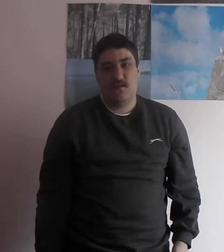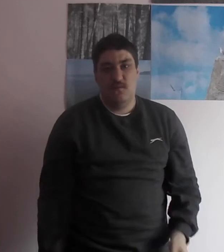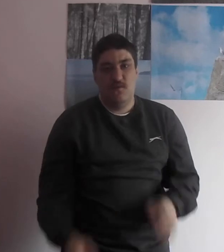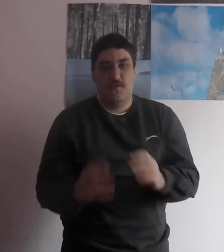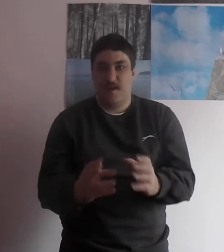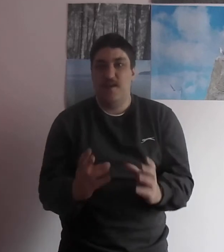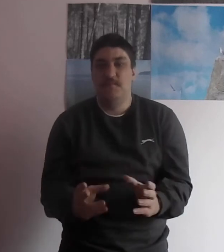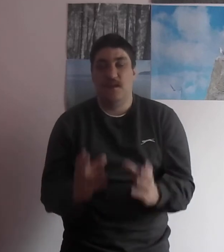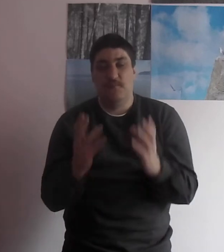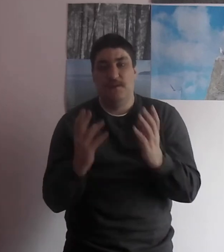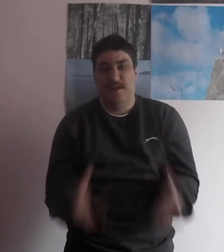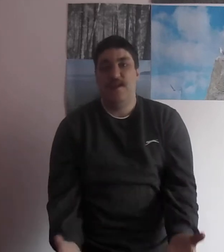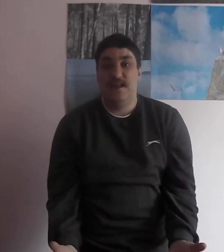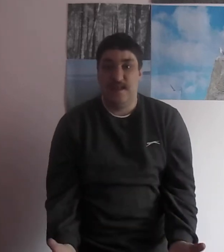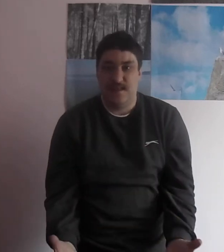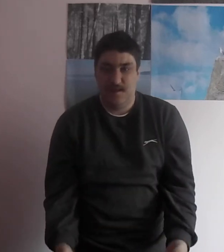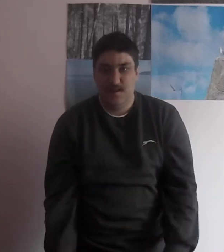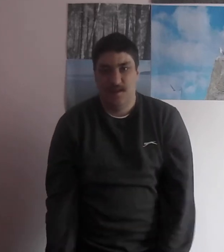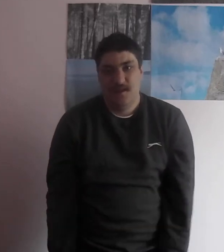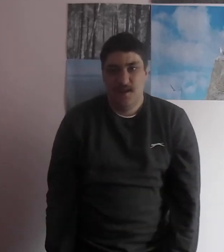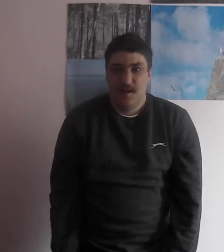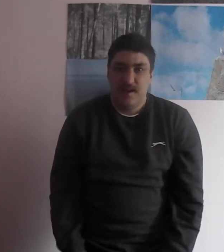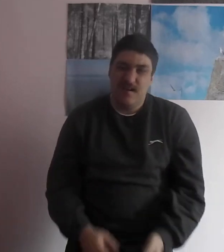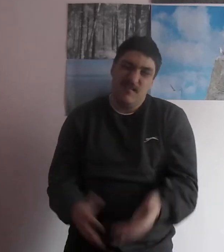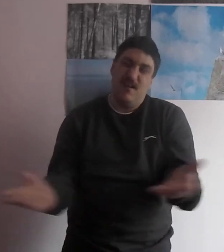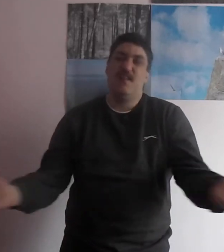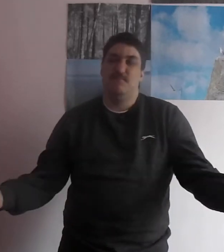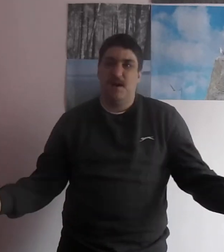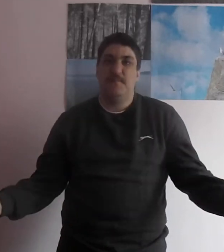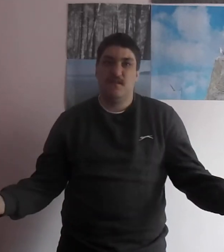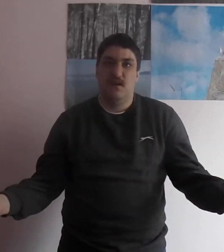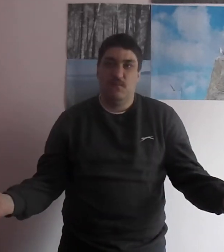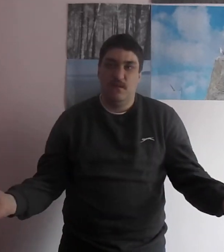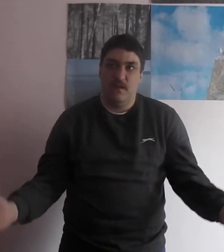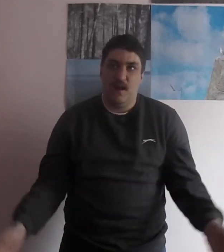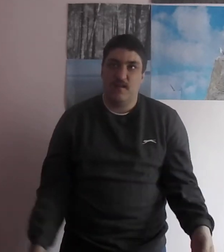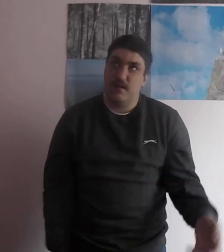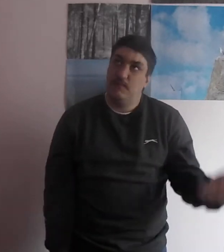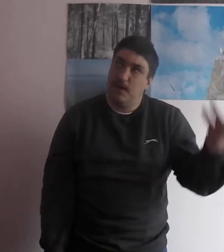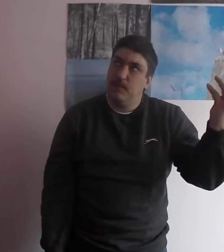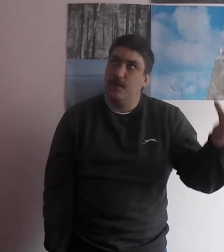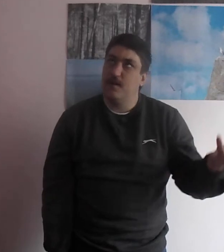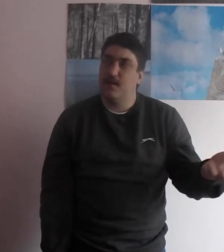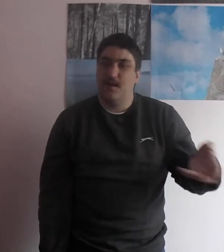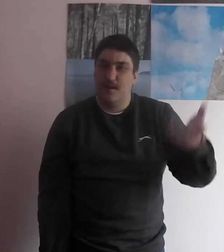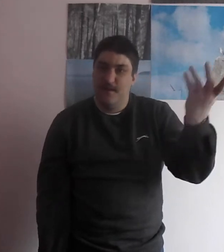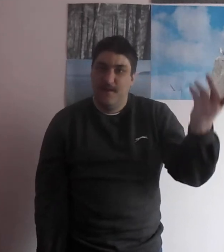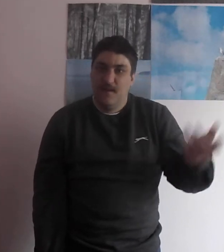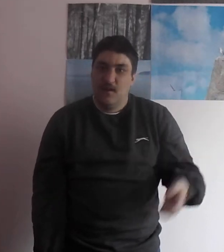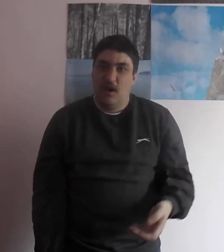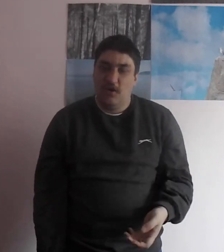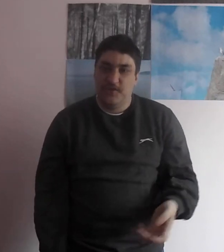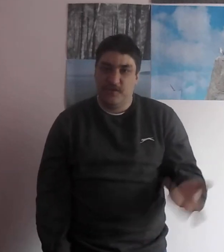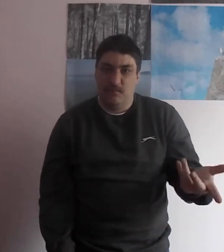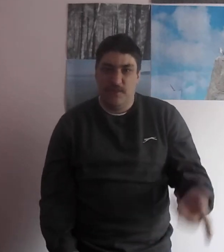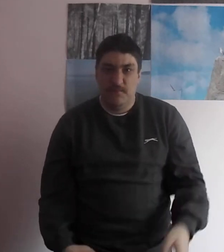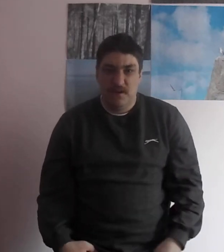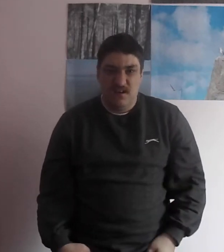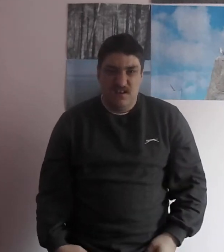worth of gameplay, please. Now, alright, there might be some like that, maybe like COD or something, but do